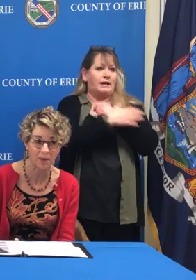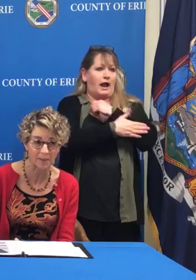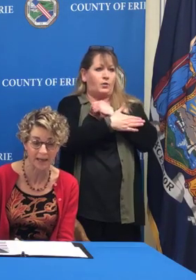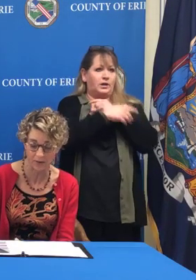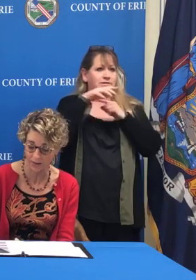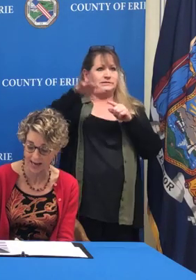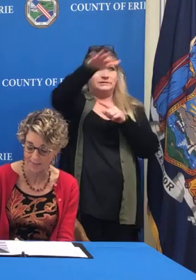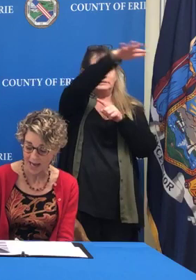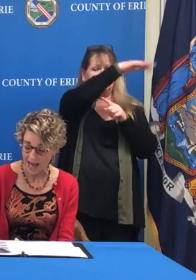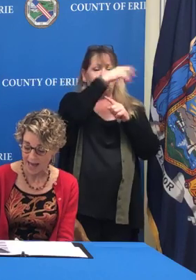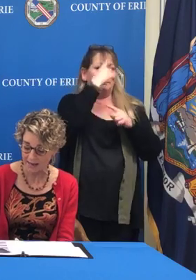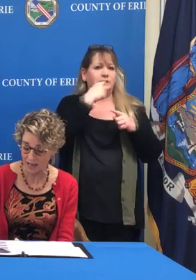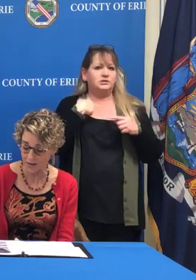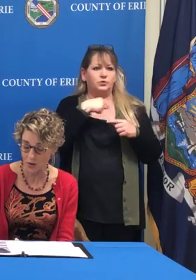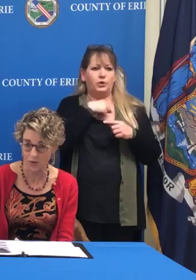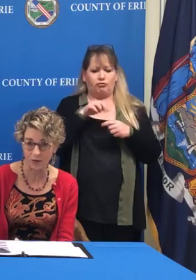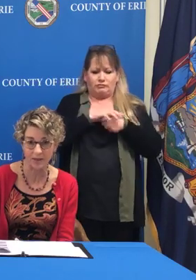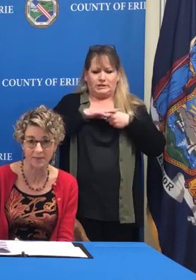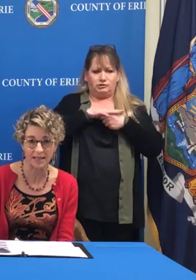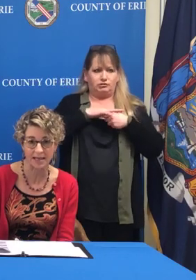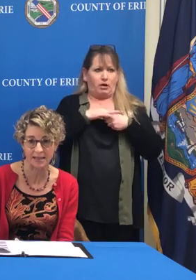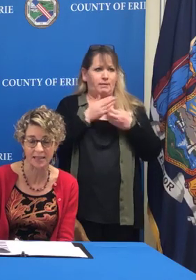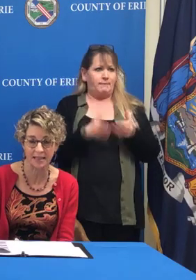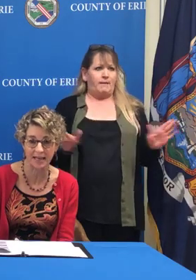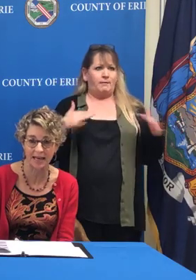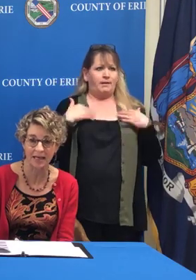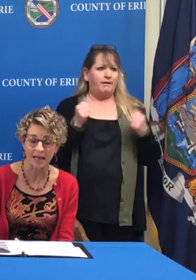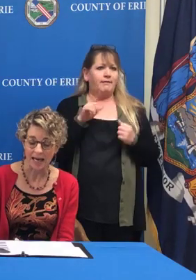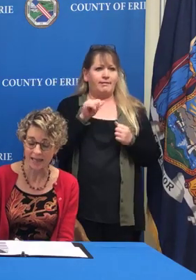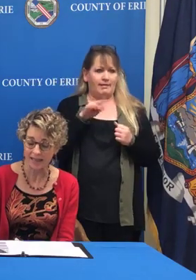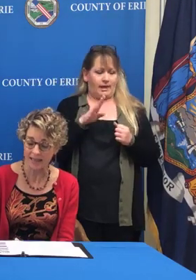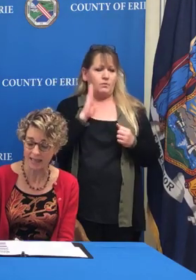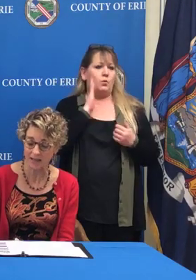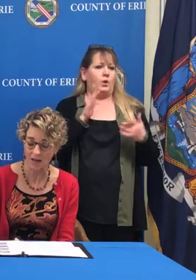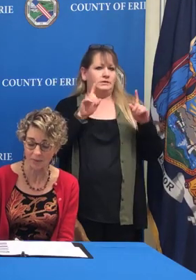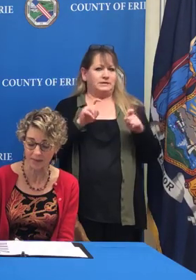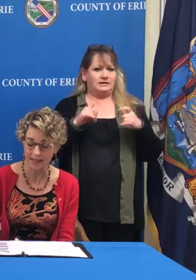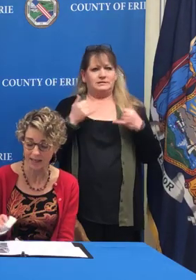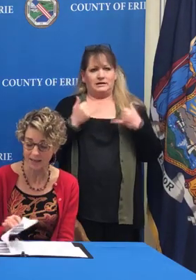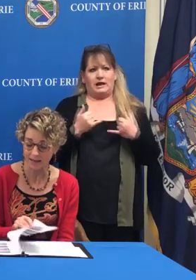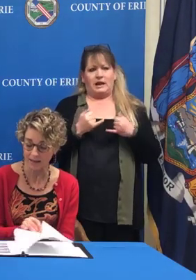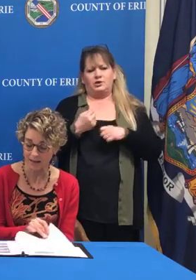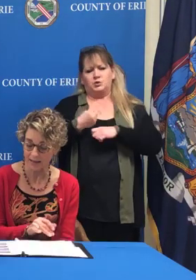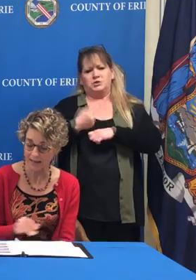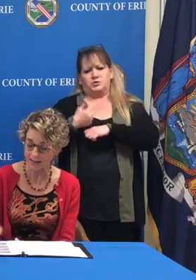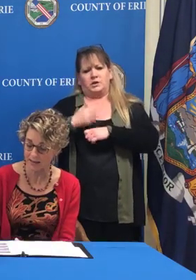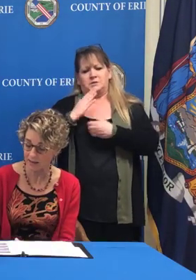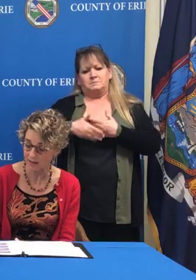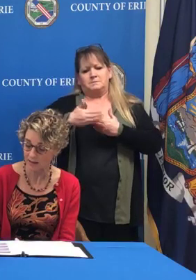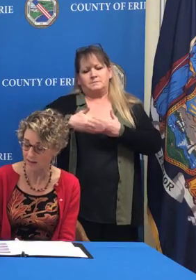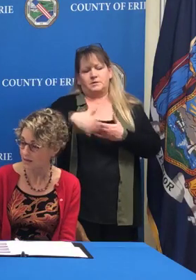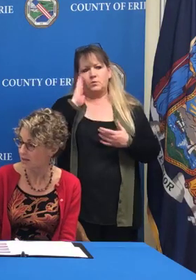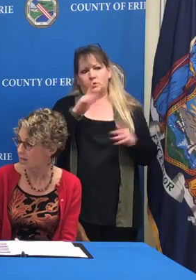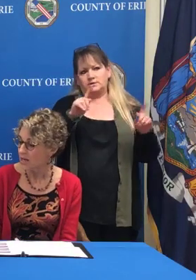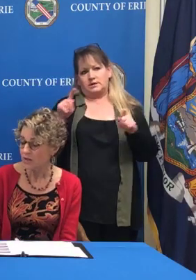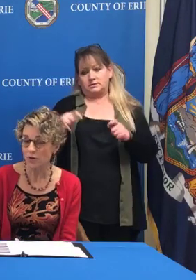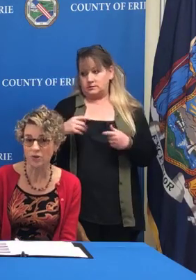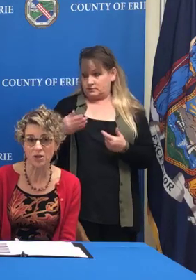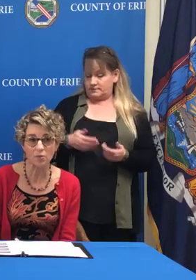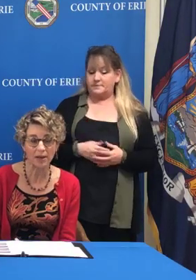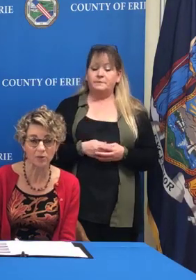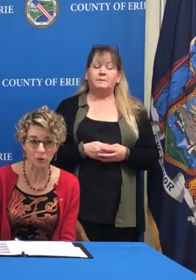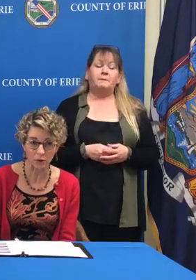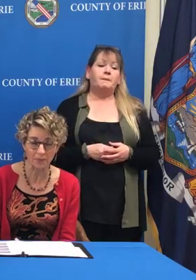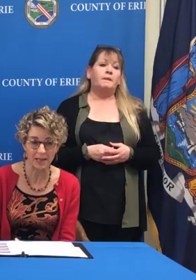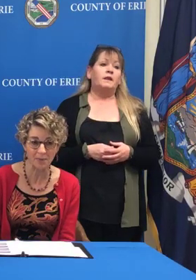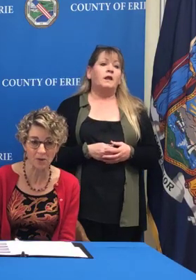regional public health lab, and those are going to be tested today and in the next couple days. Next. So just